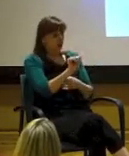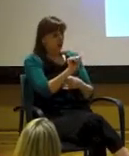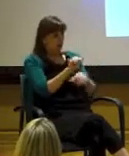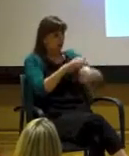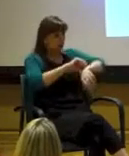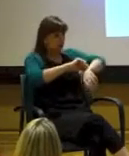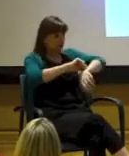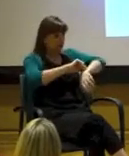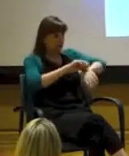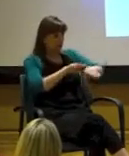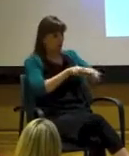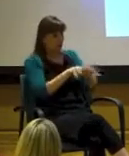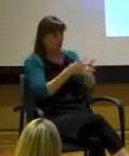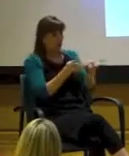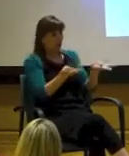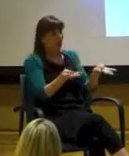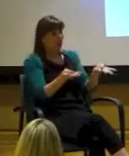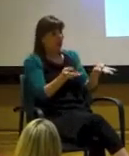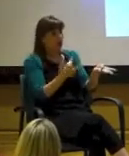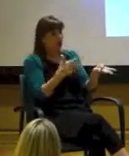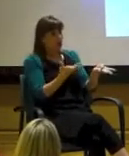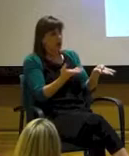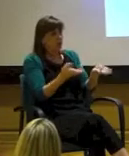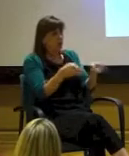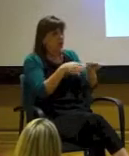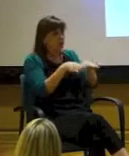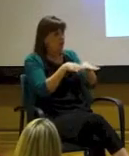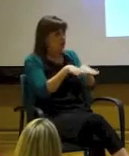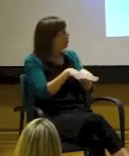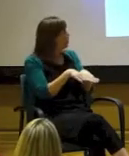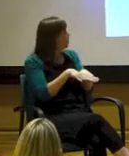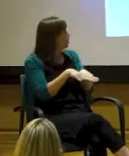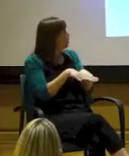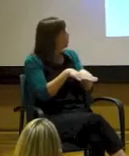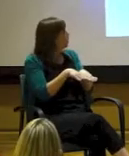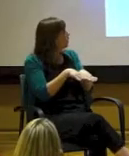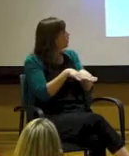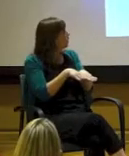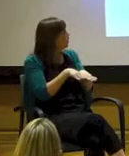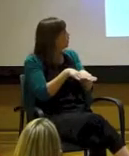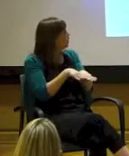out. So I've got the dura.